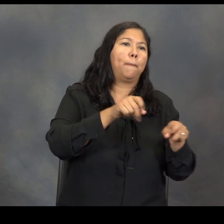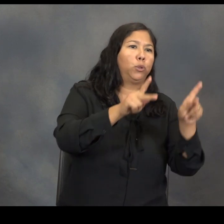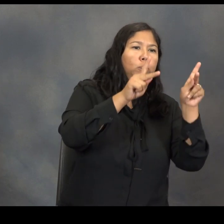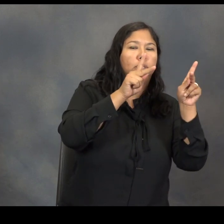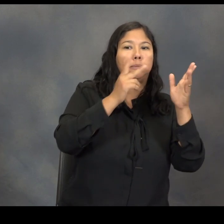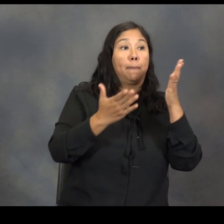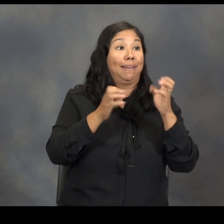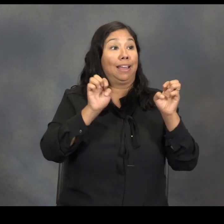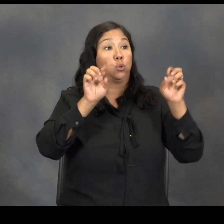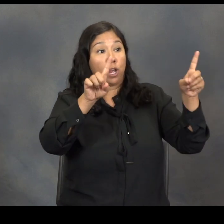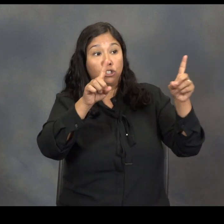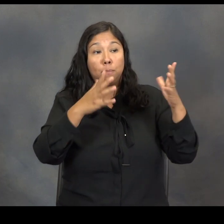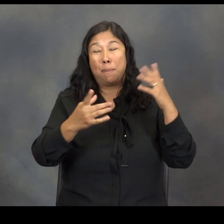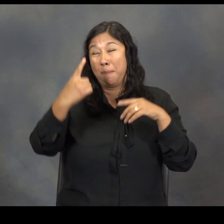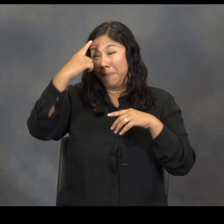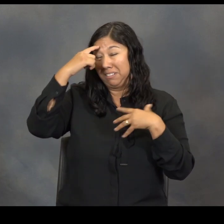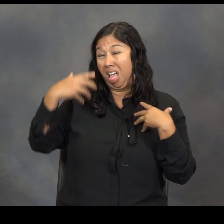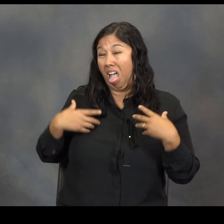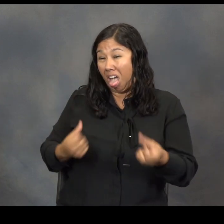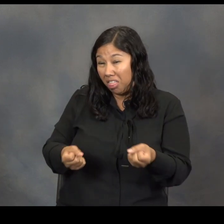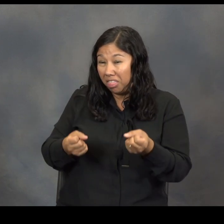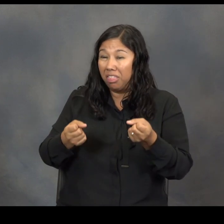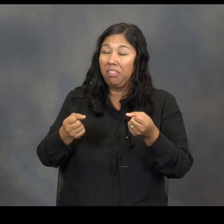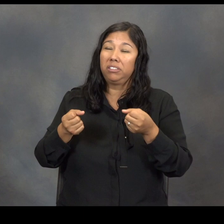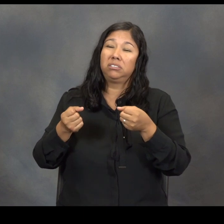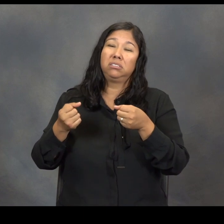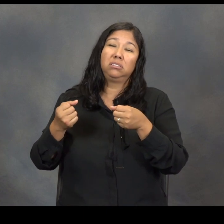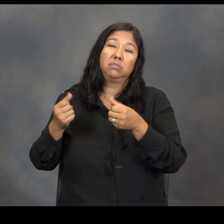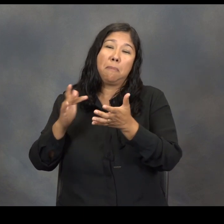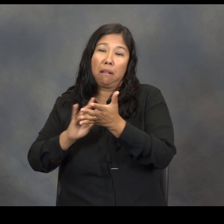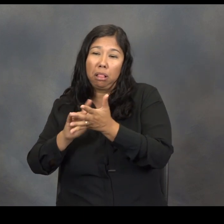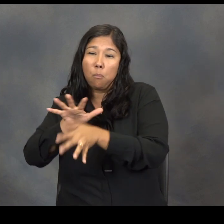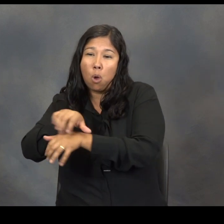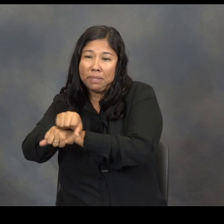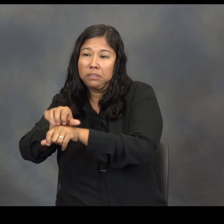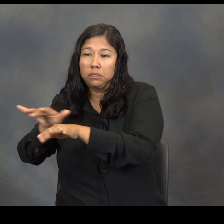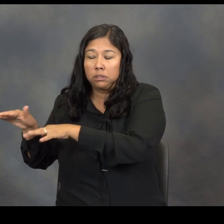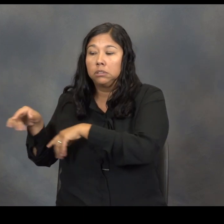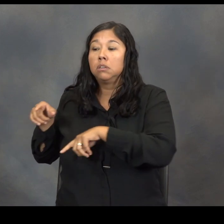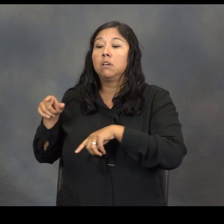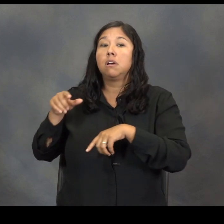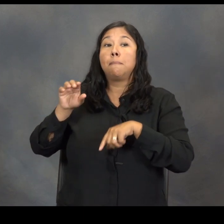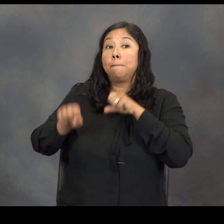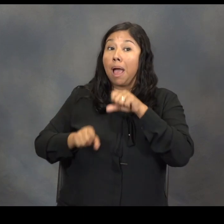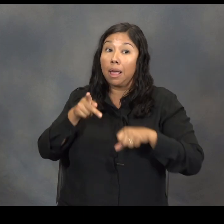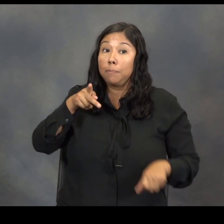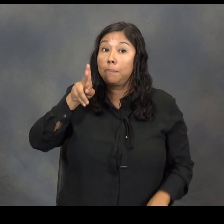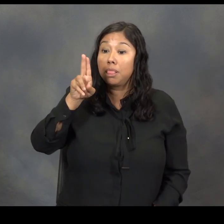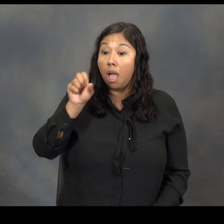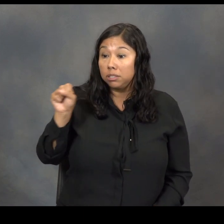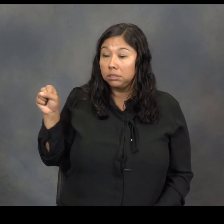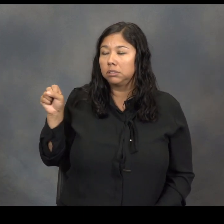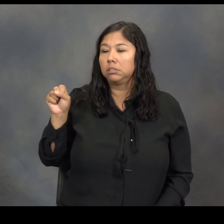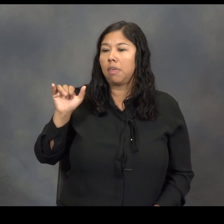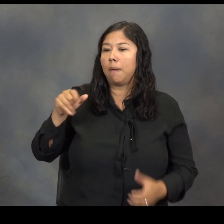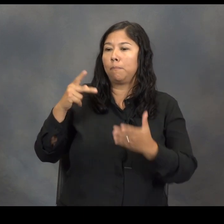opportunities, education, mental health, wellness. I think what we have seen Bike Plus do has been really impressive